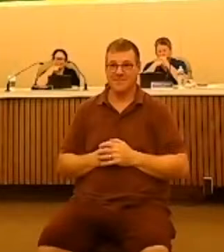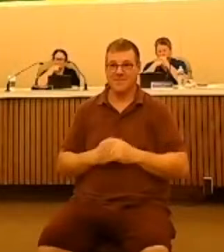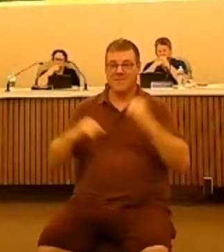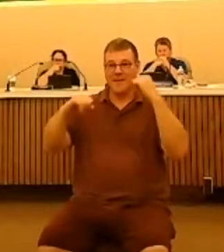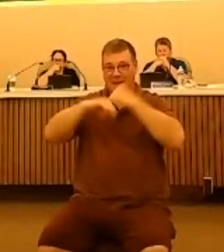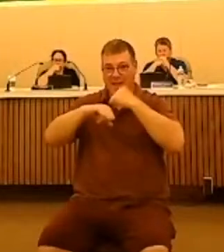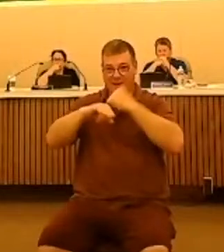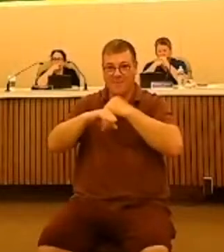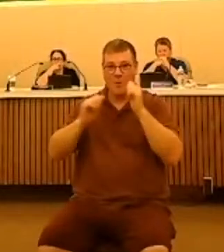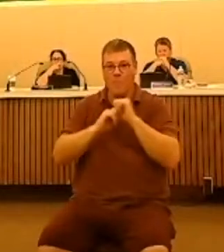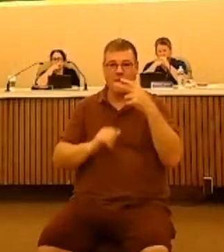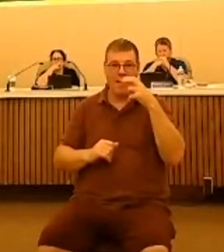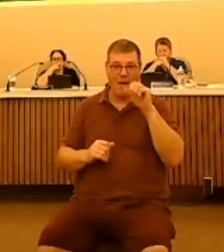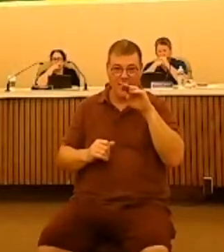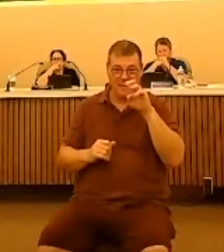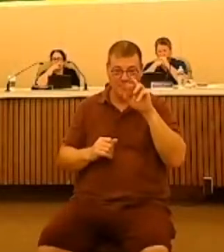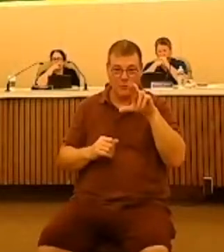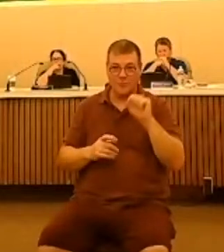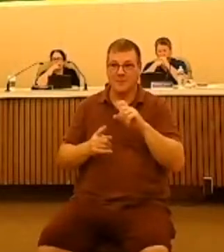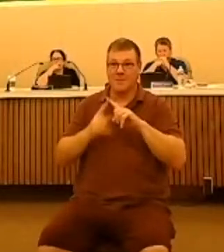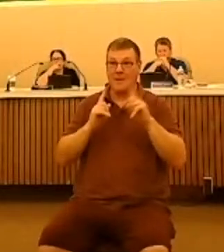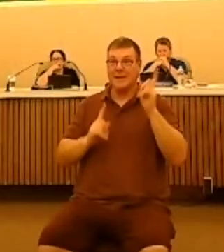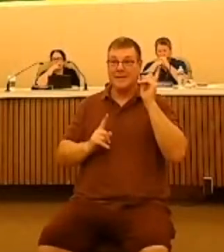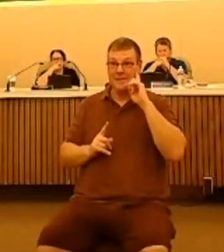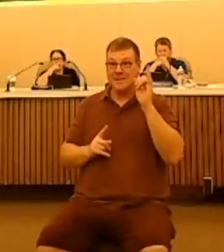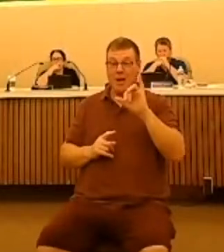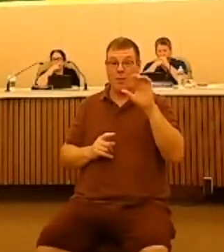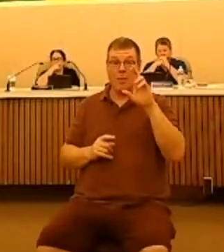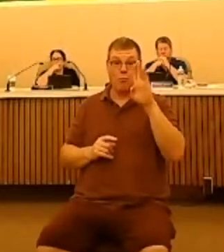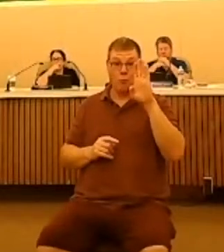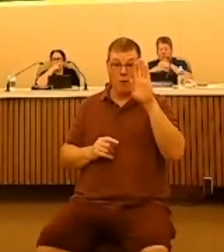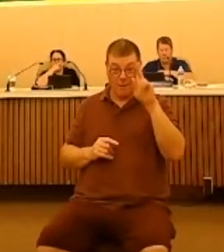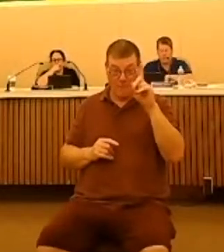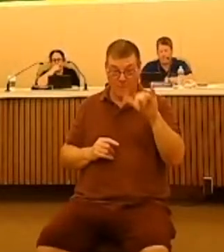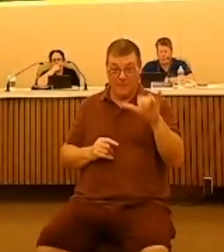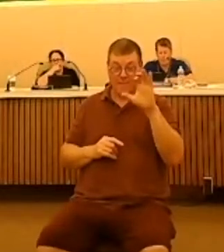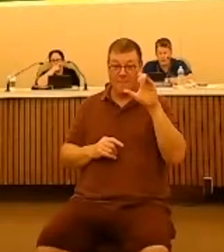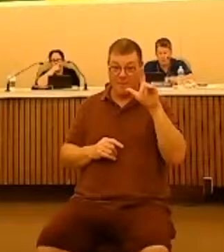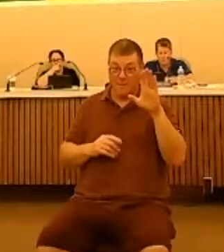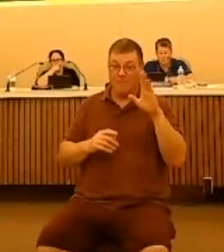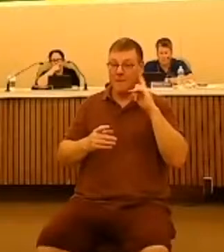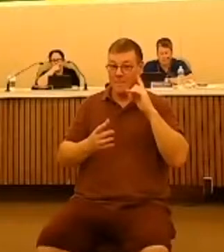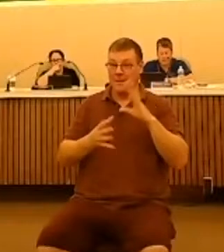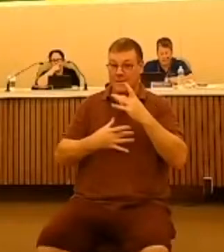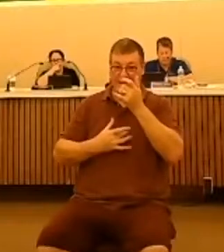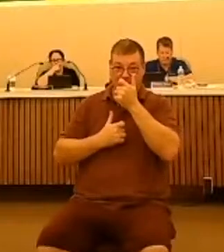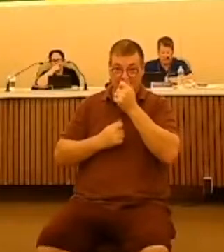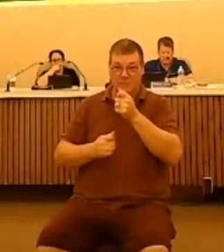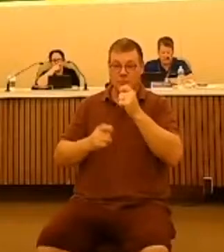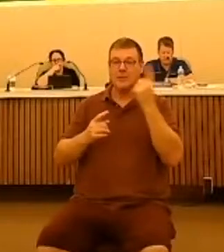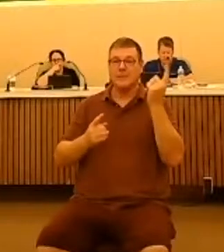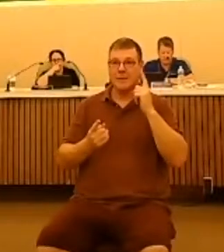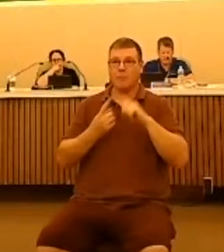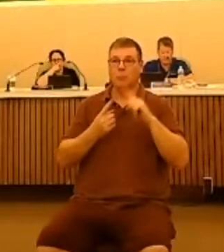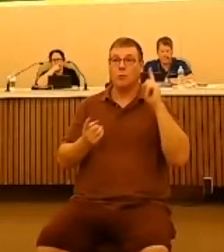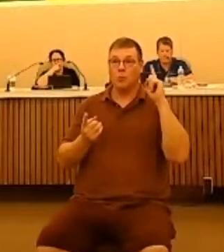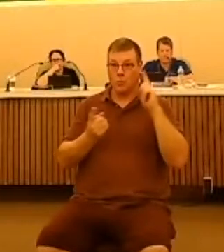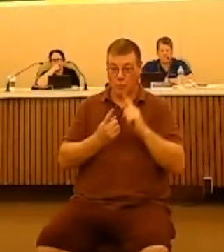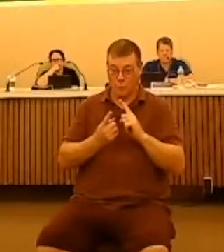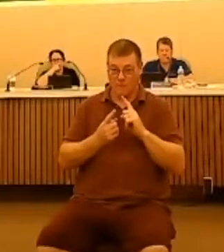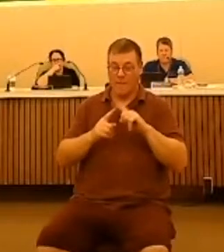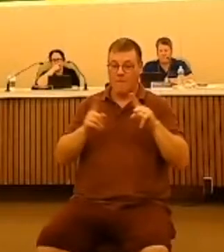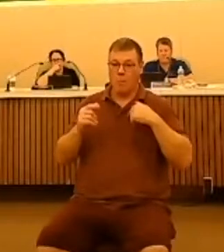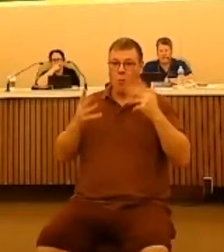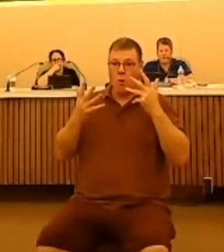with Hosmers. But it sounds like the rugby club is interested in Right. further conversation, something to relieve what we already